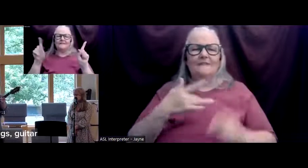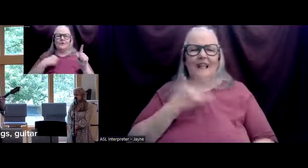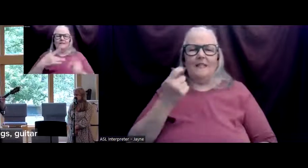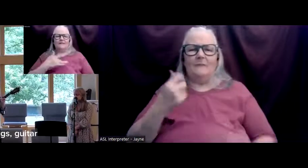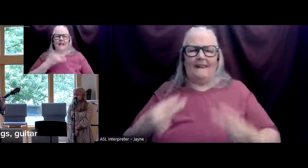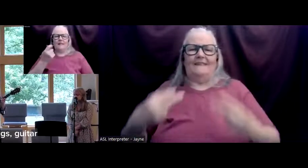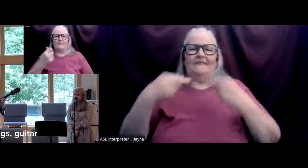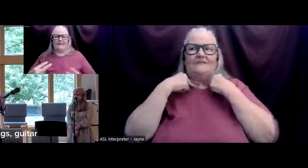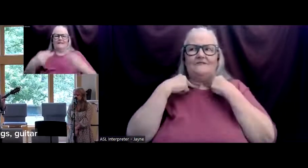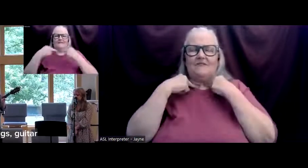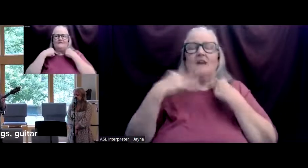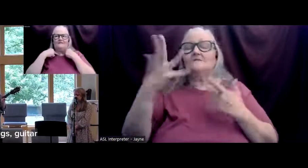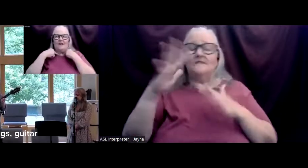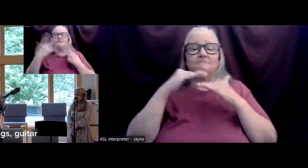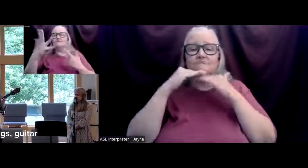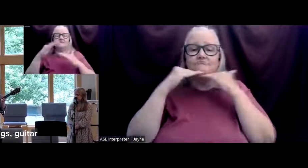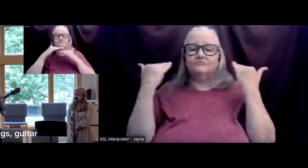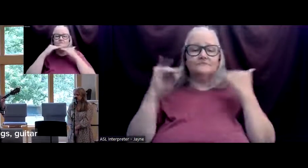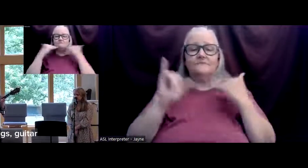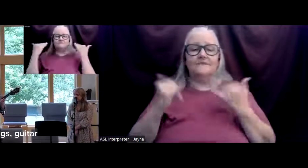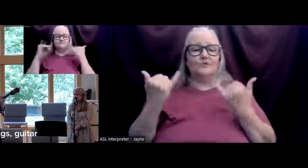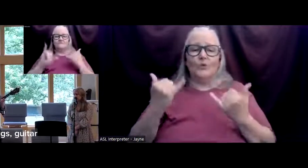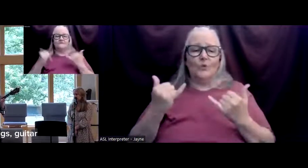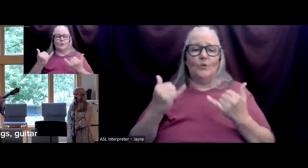a barrel at the end of 1-2.